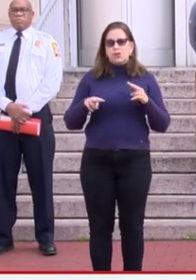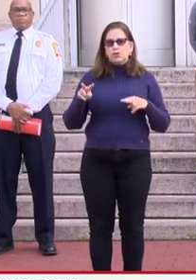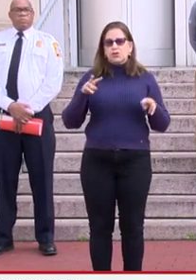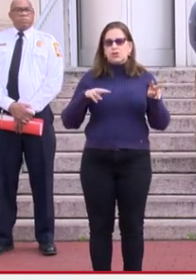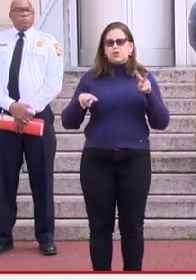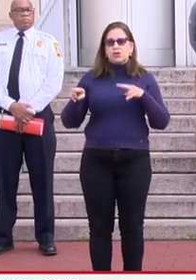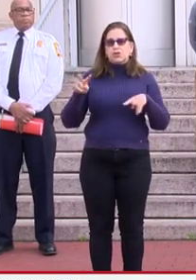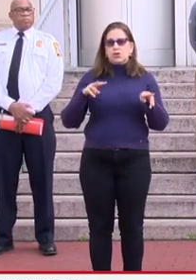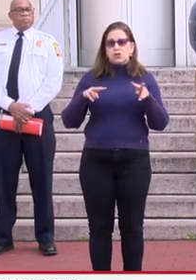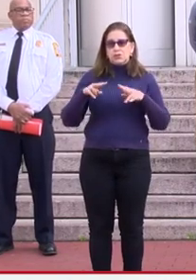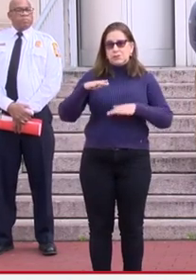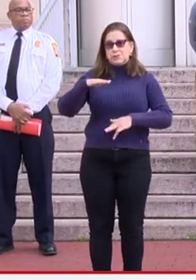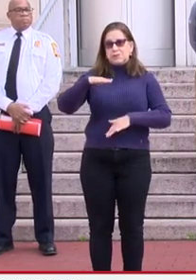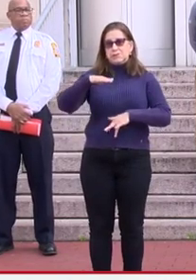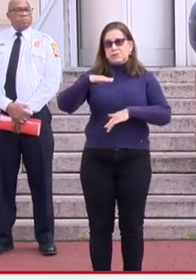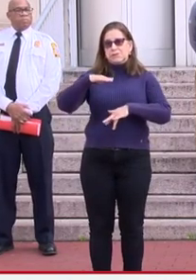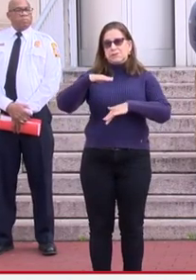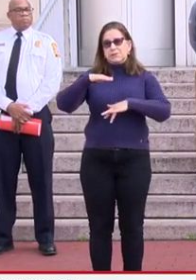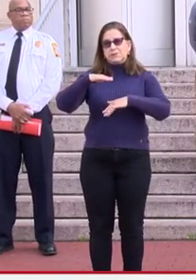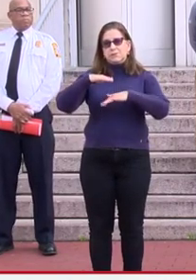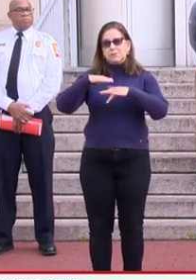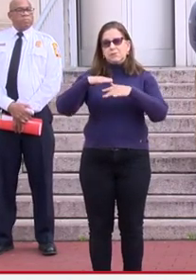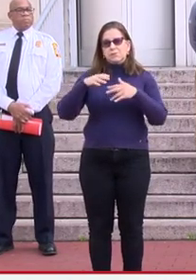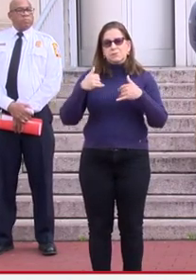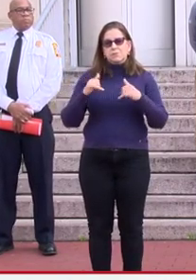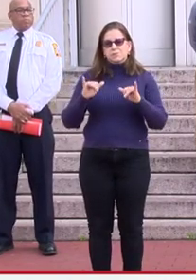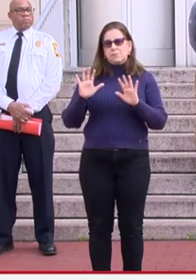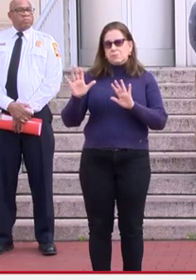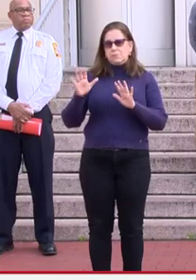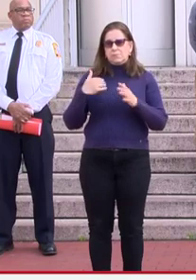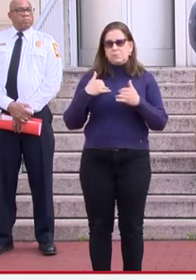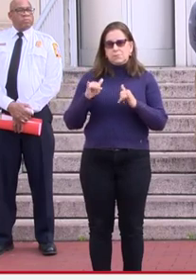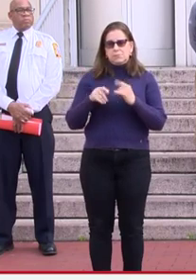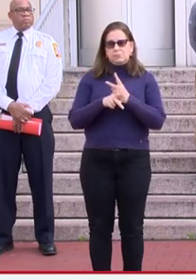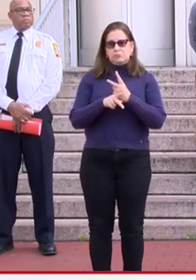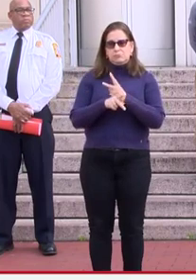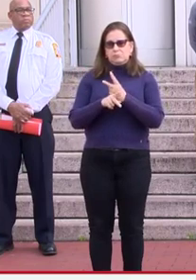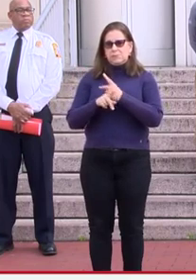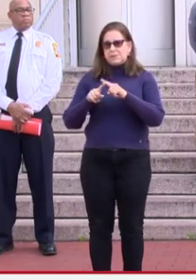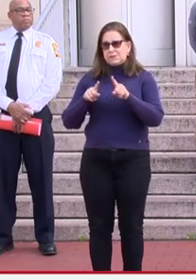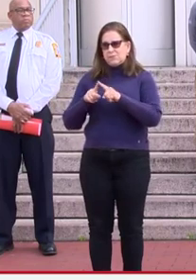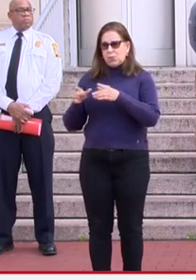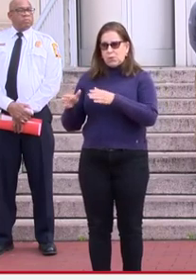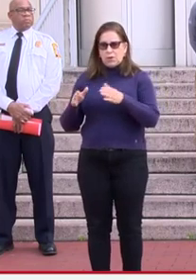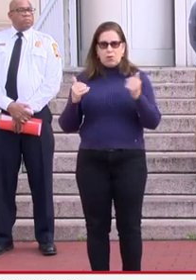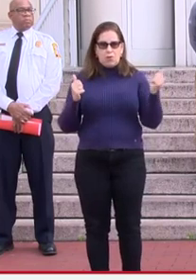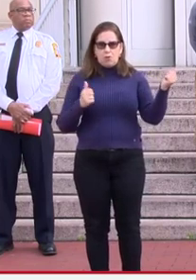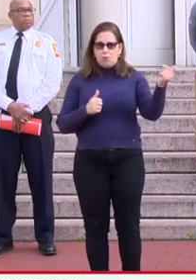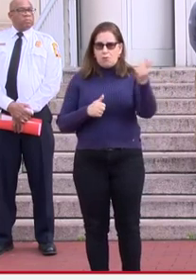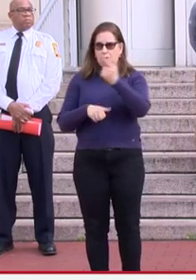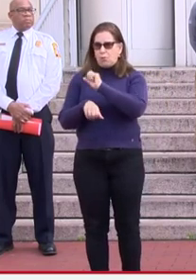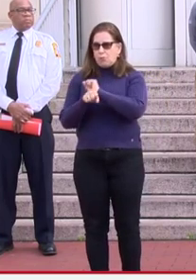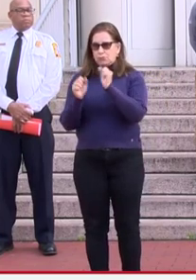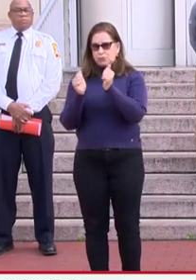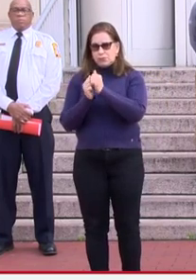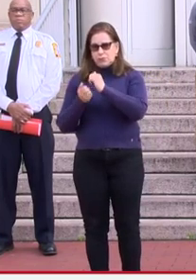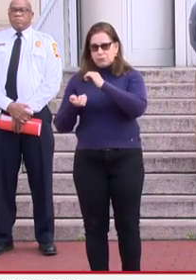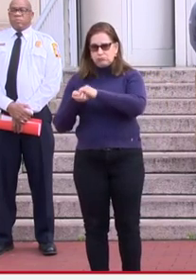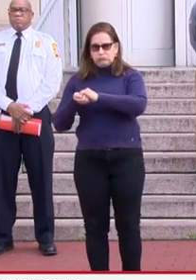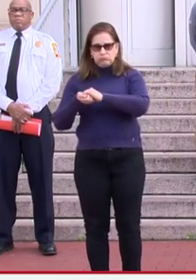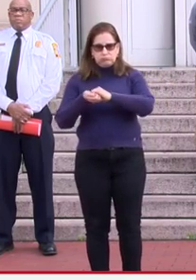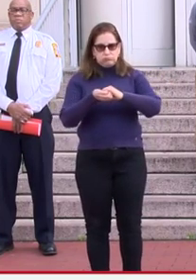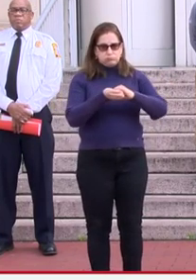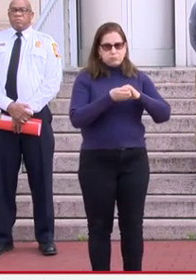much different way. All of our hospitals have been working with us collaboratively since late December, early January,